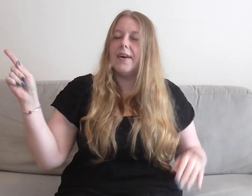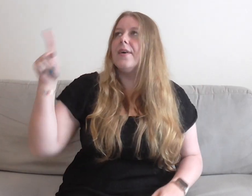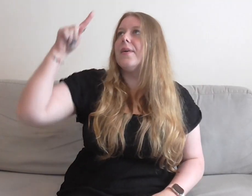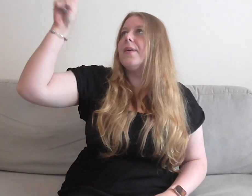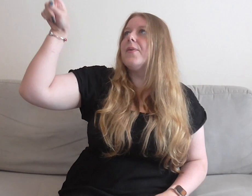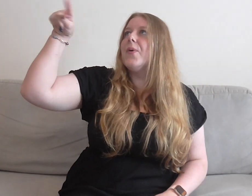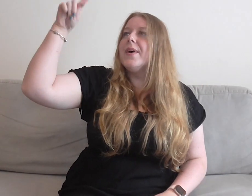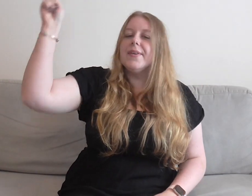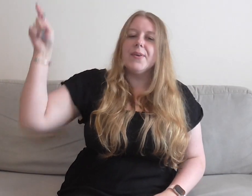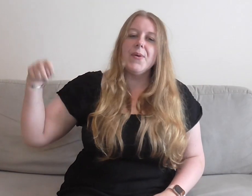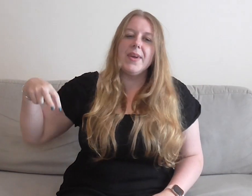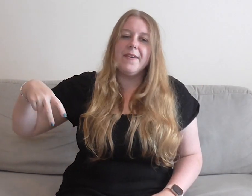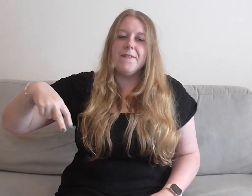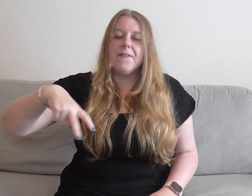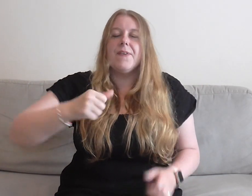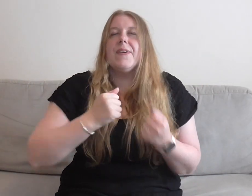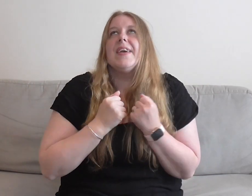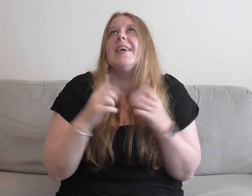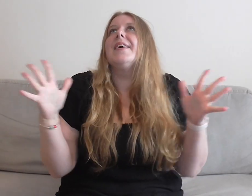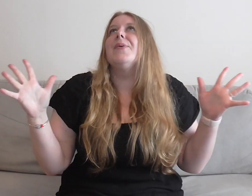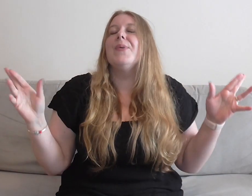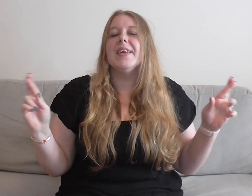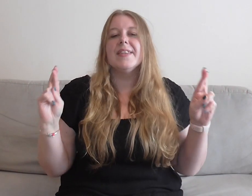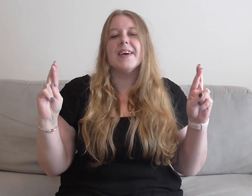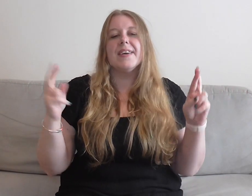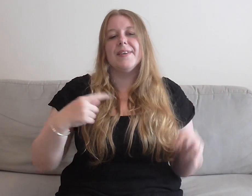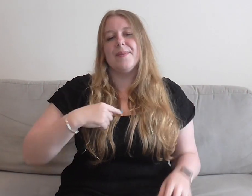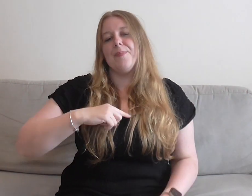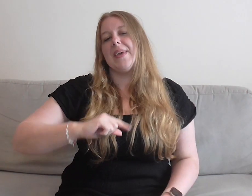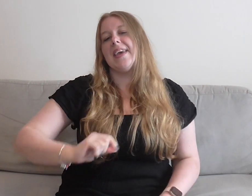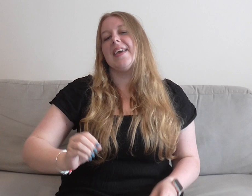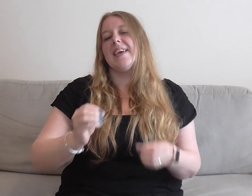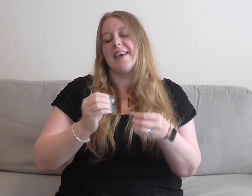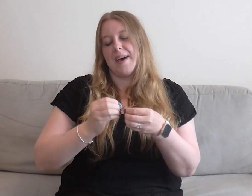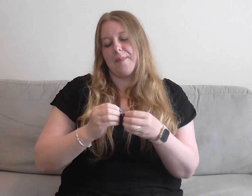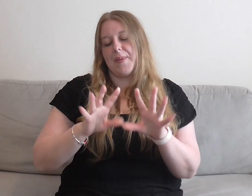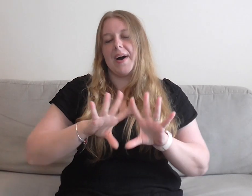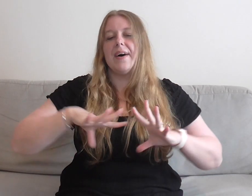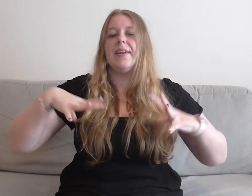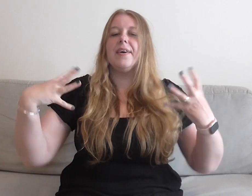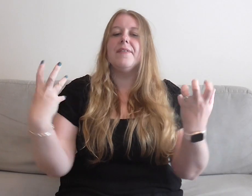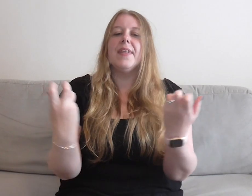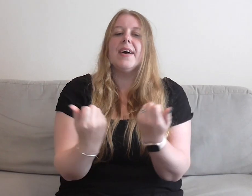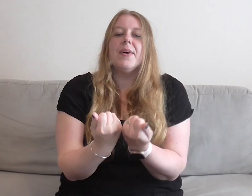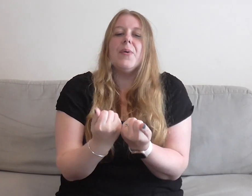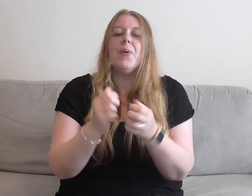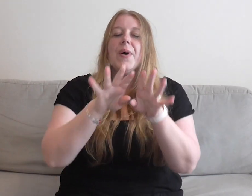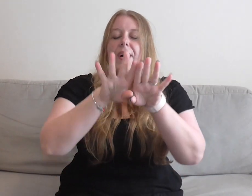Wondering free Wish I could be Part of that world